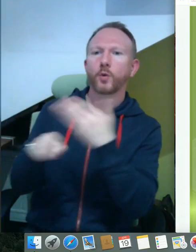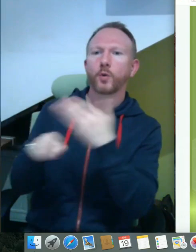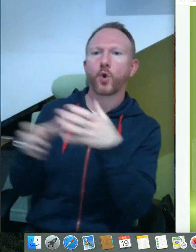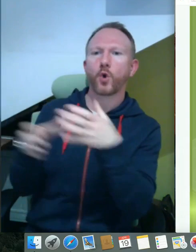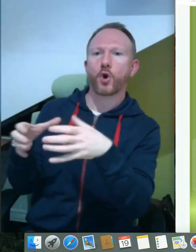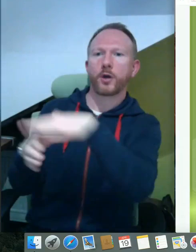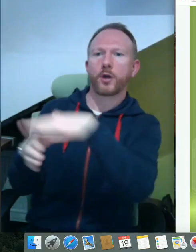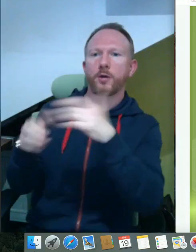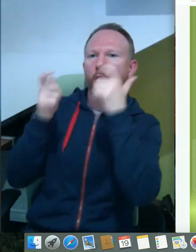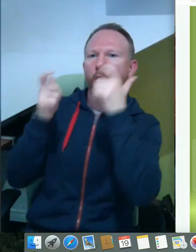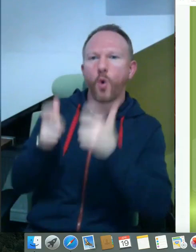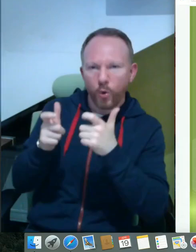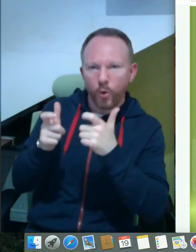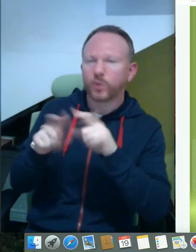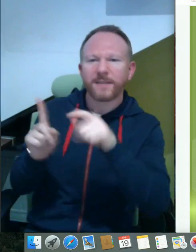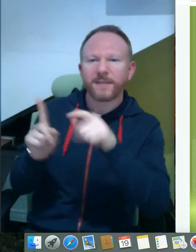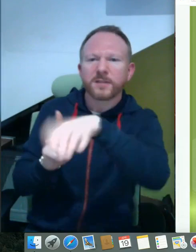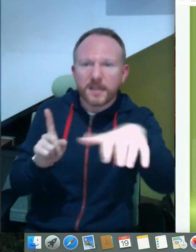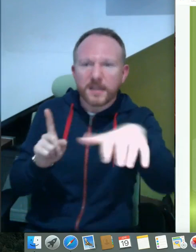I believe that